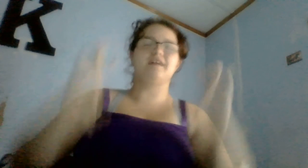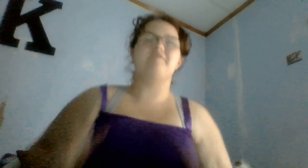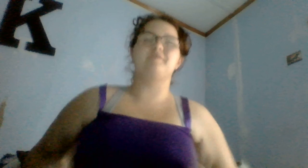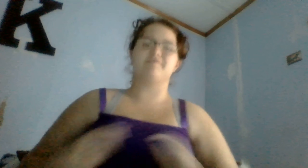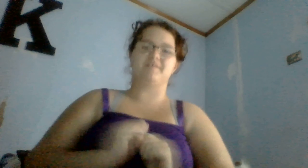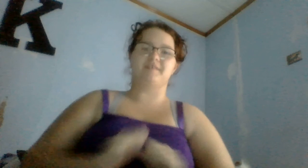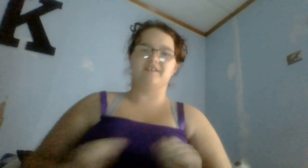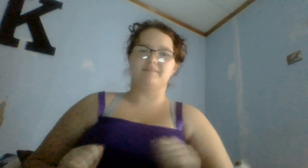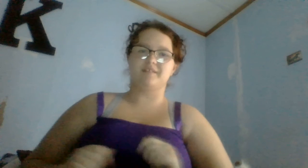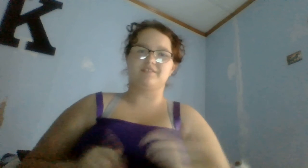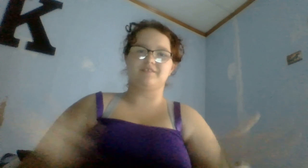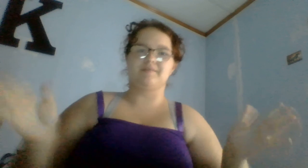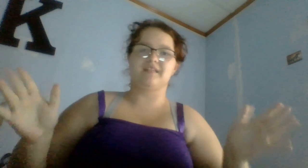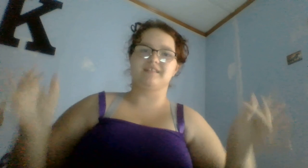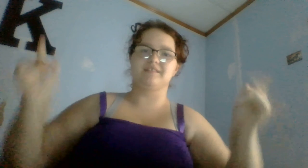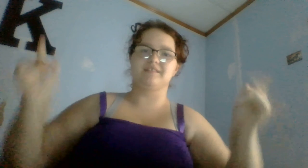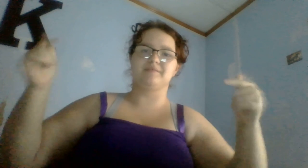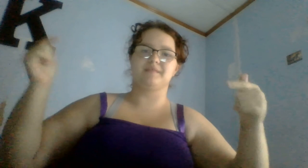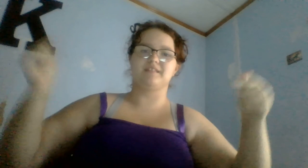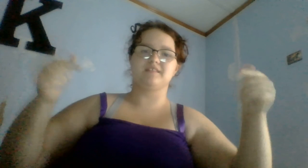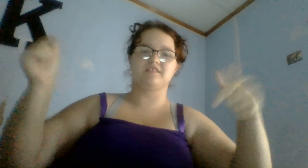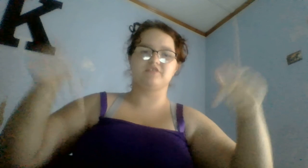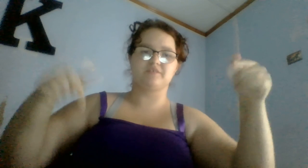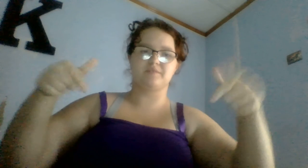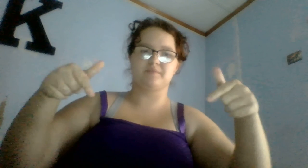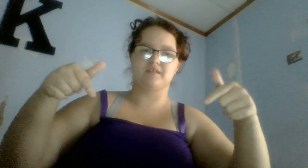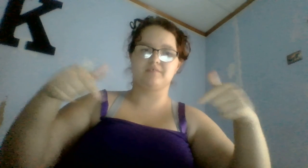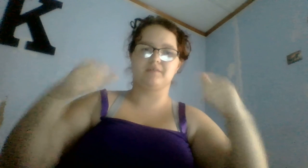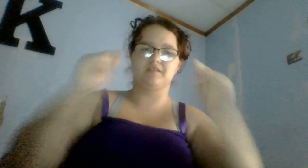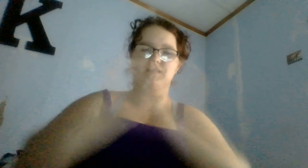if you want to follow me on all of my social medias it will be in the description box below